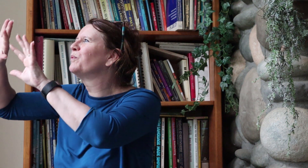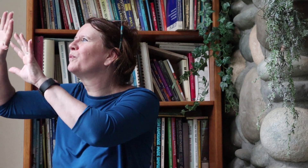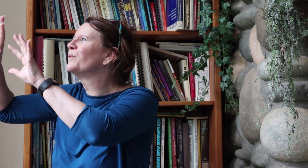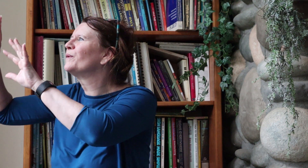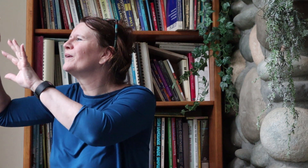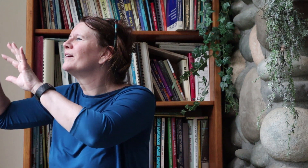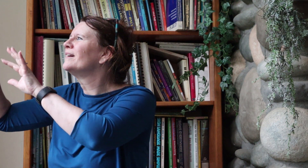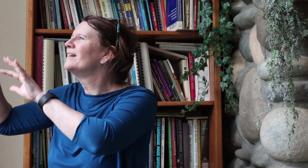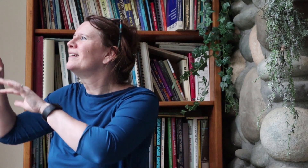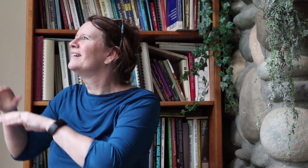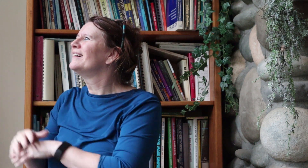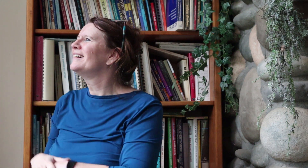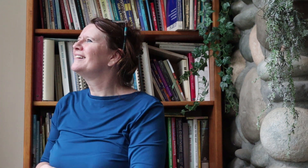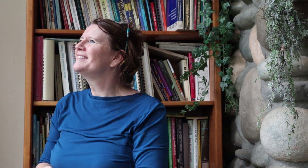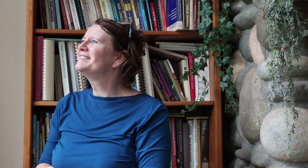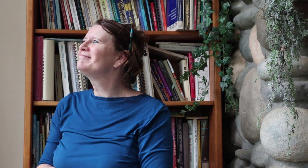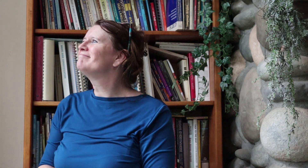The clouds are rolling in.